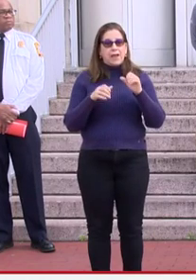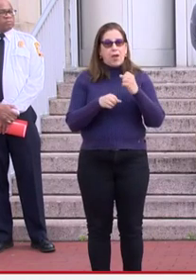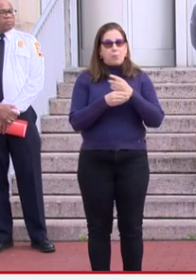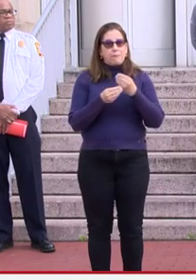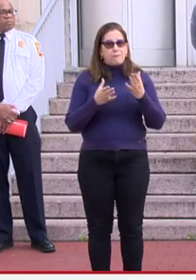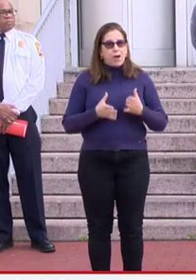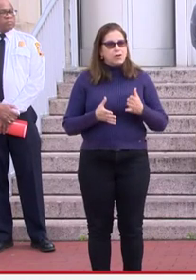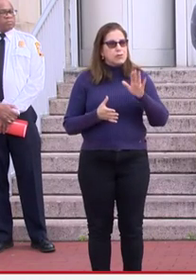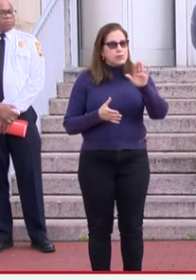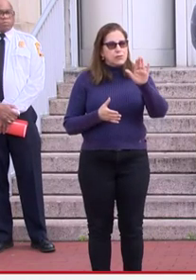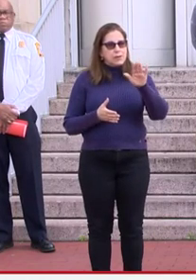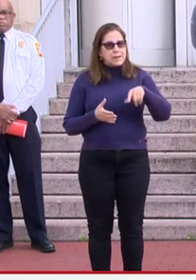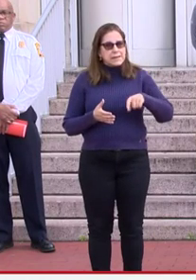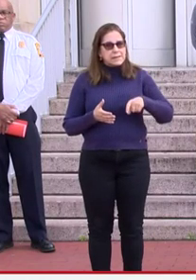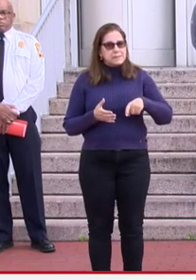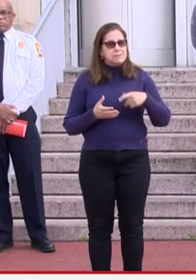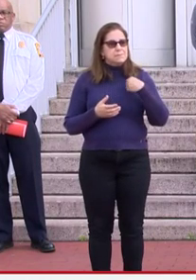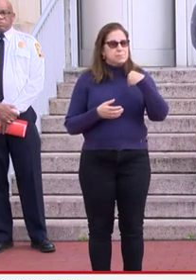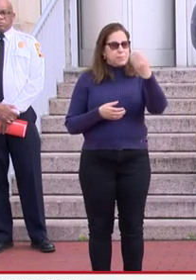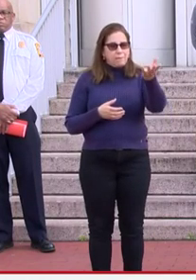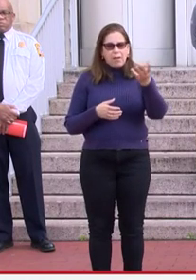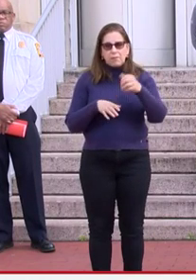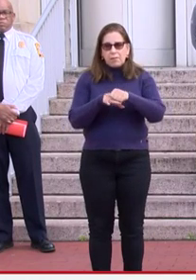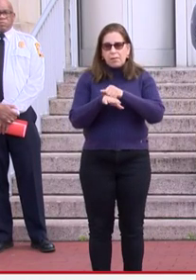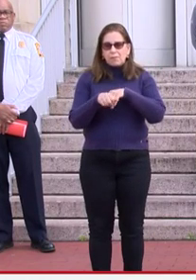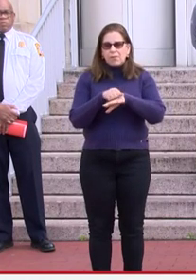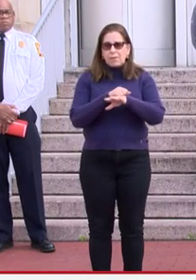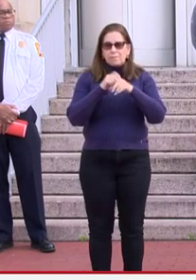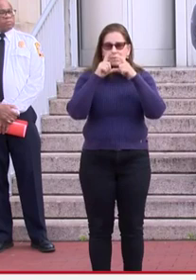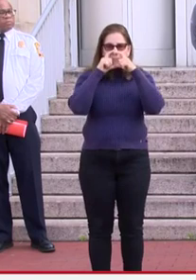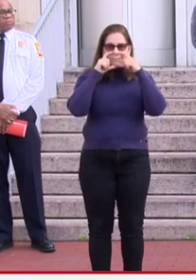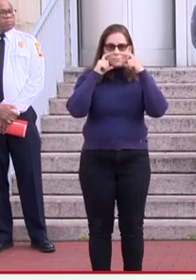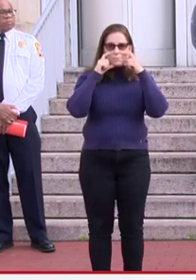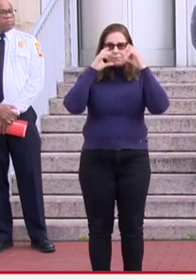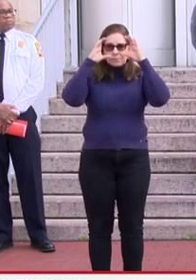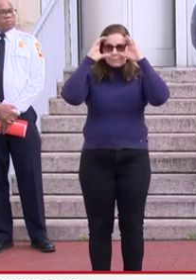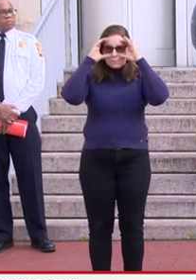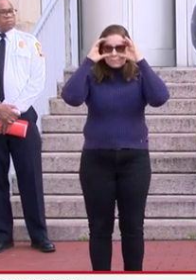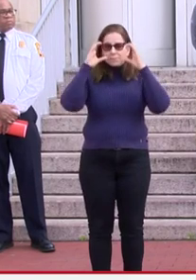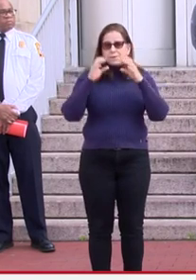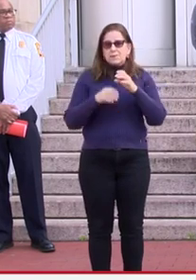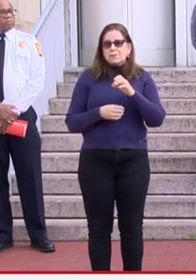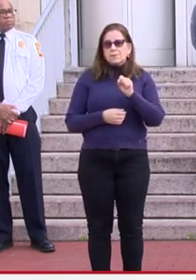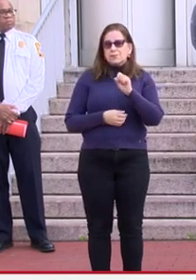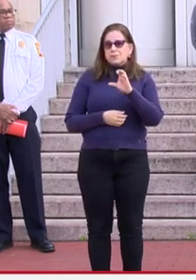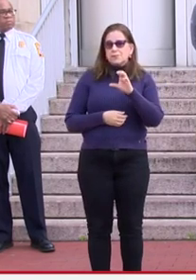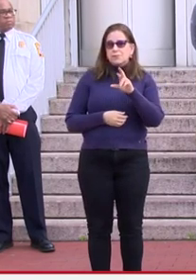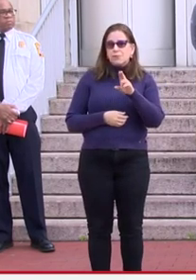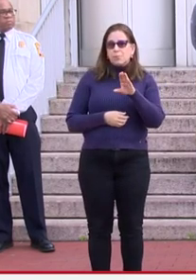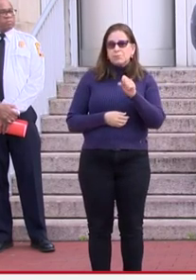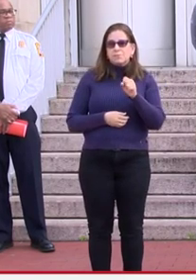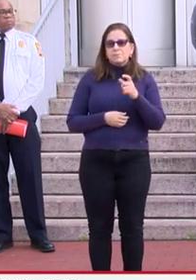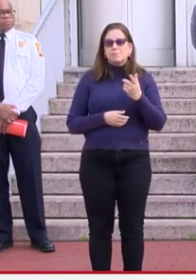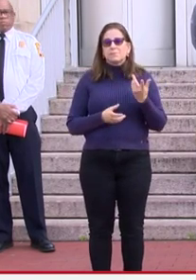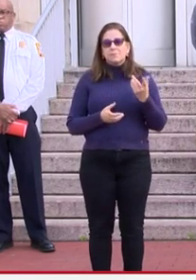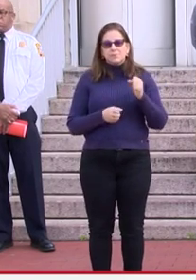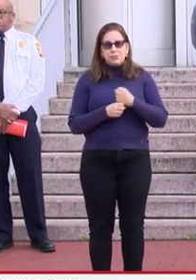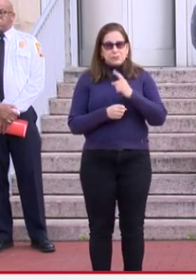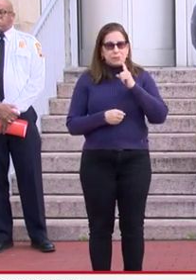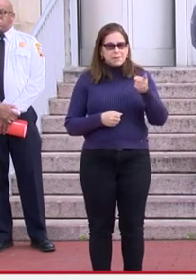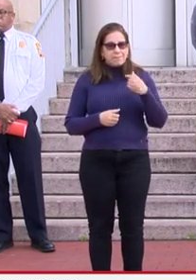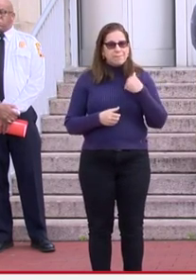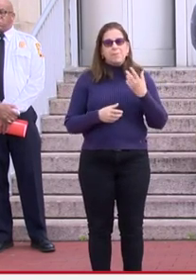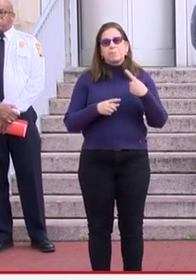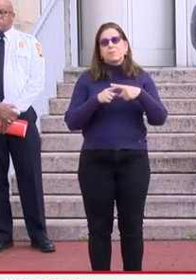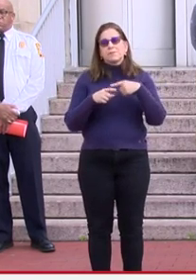protective equipment, access to the swabs that are needed to be able to do the samples in the doctor's office, and then for